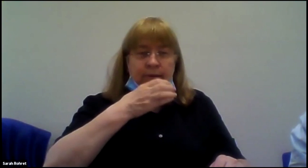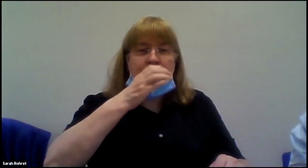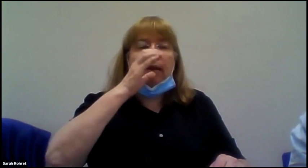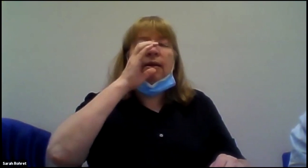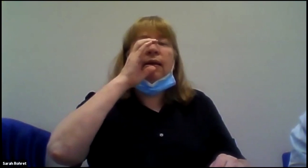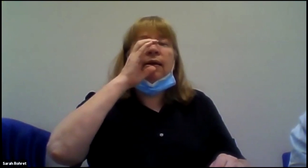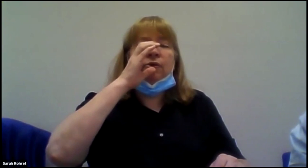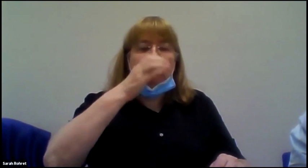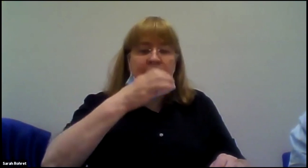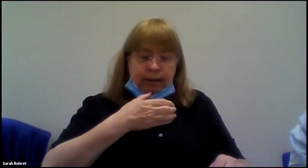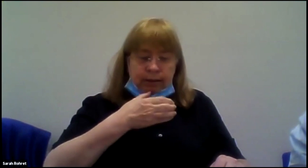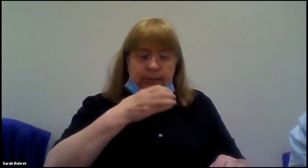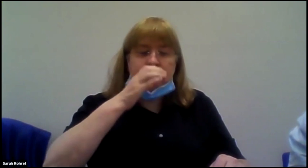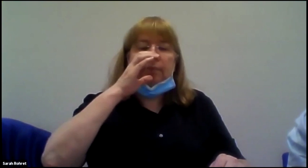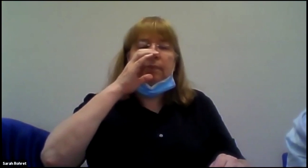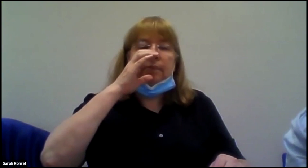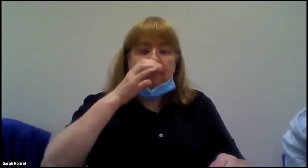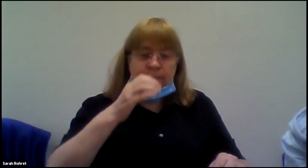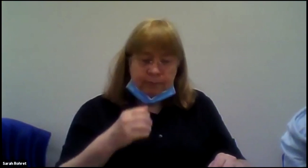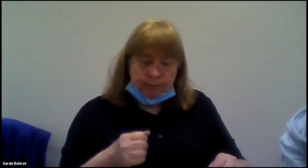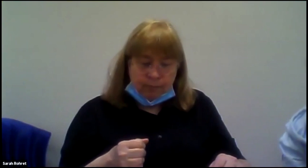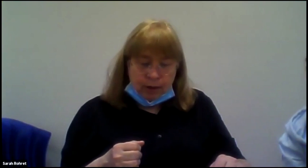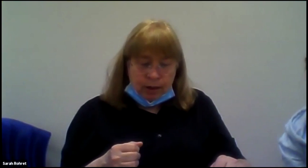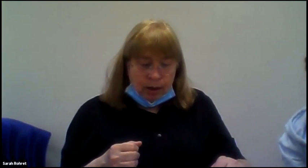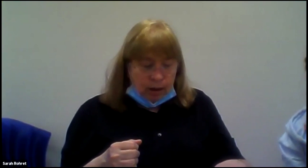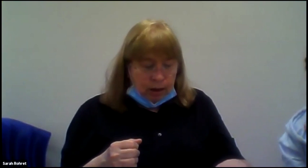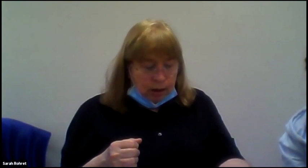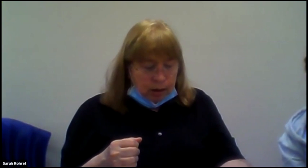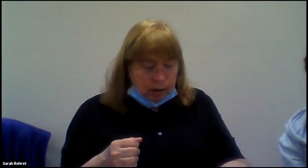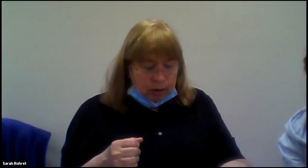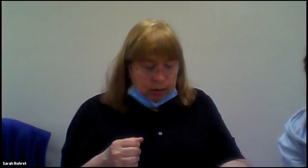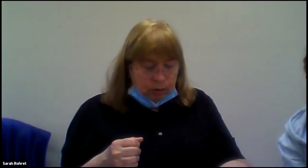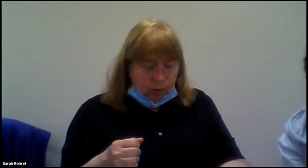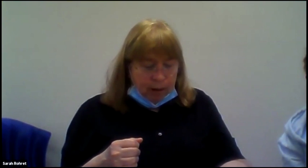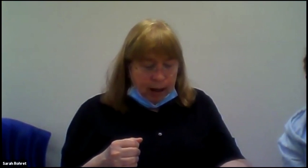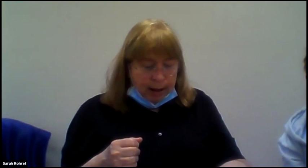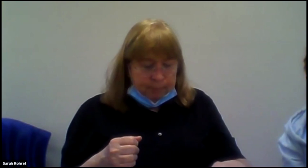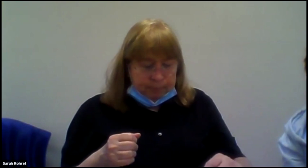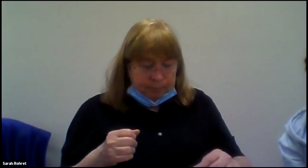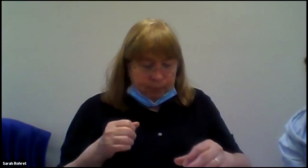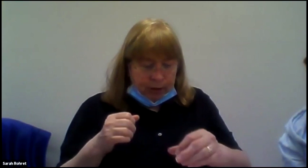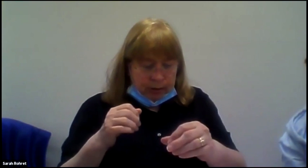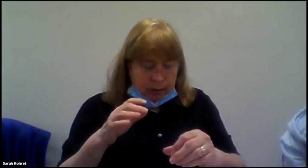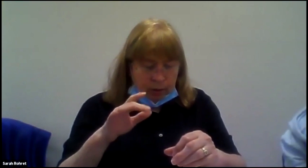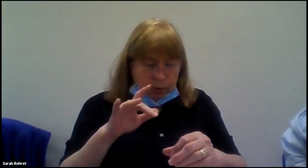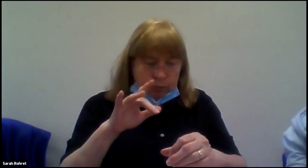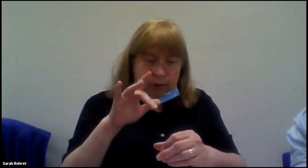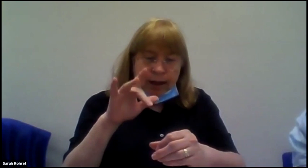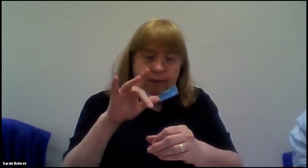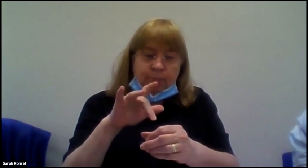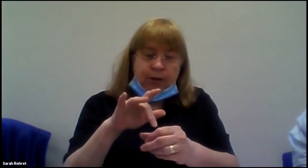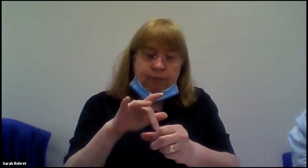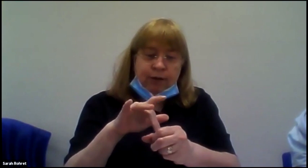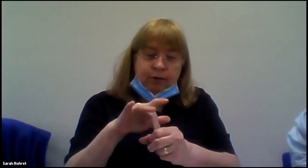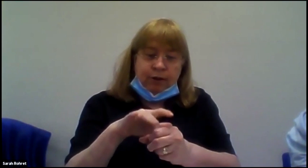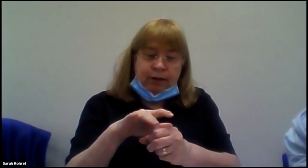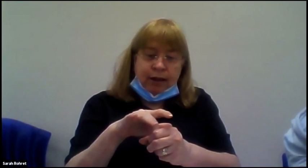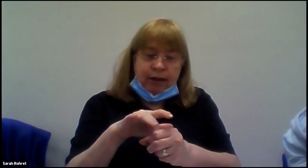This is like you're drinking. Soda pop. So we have our middle finger inside here, and